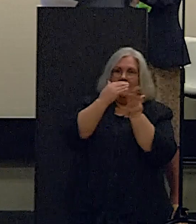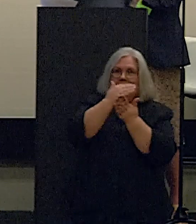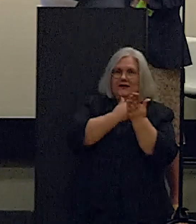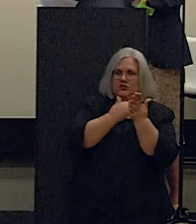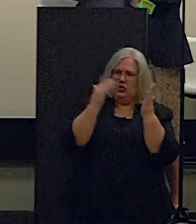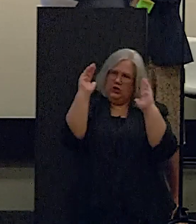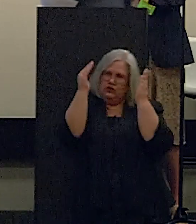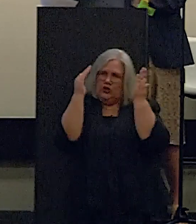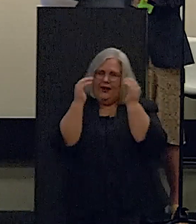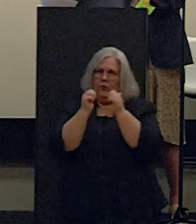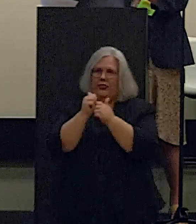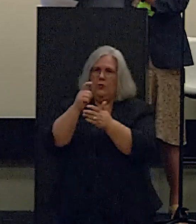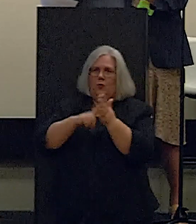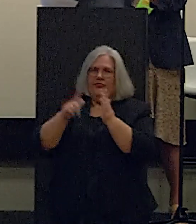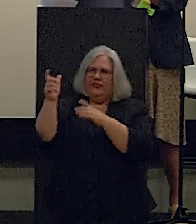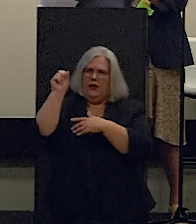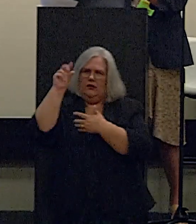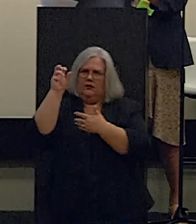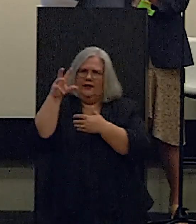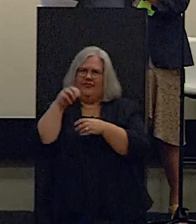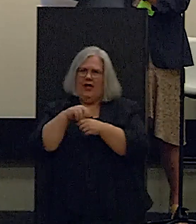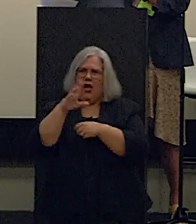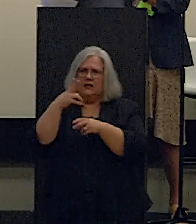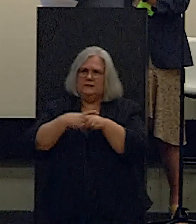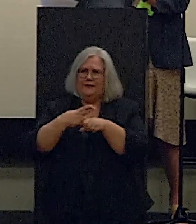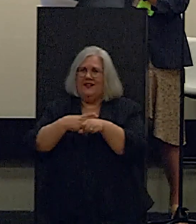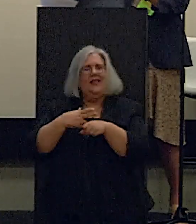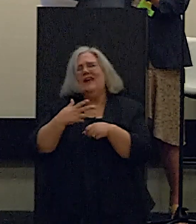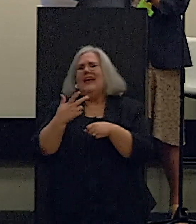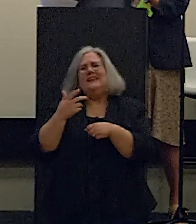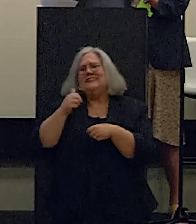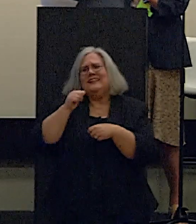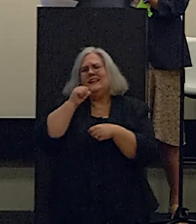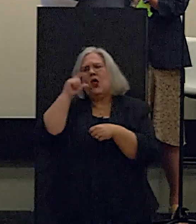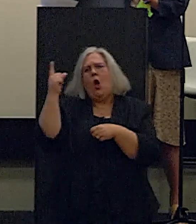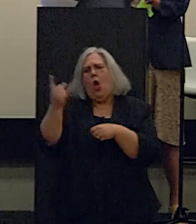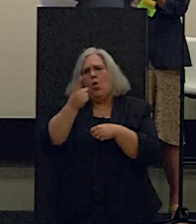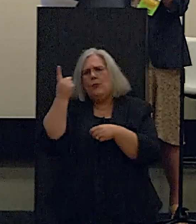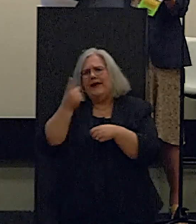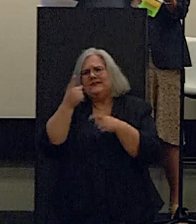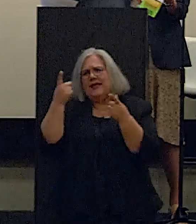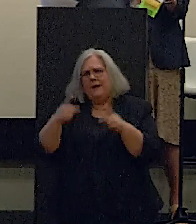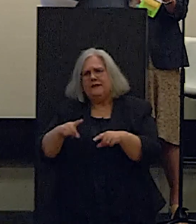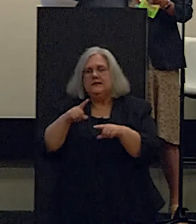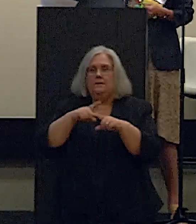all right? Not always this happens, not always same thing, something might get dropped.